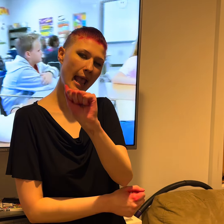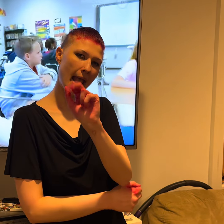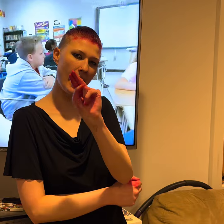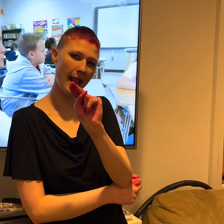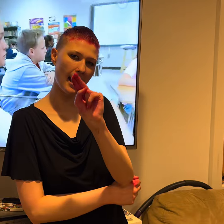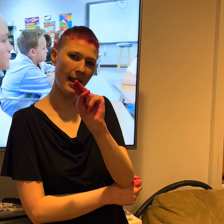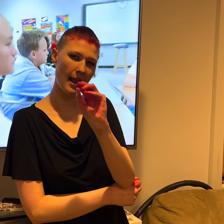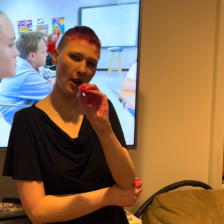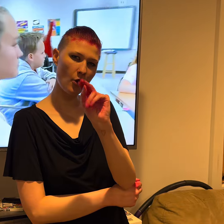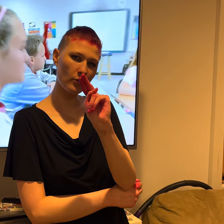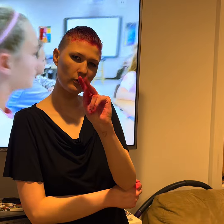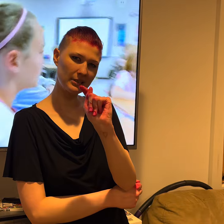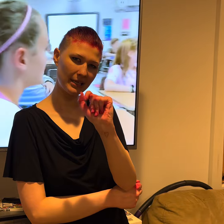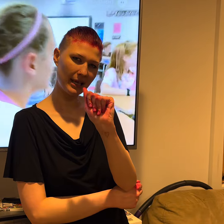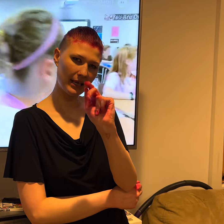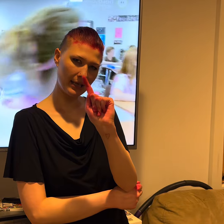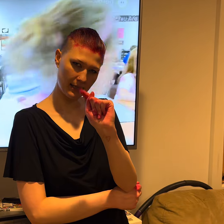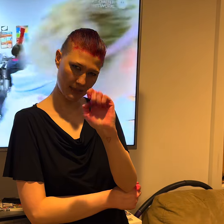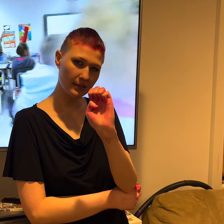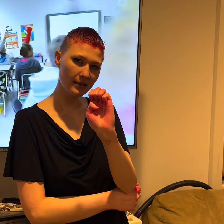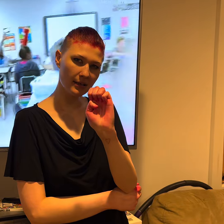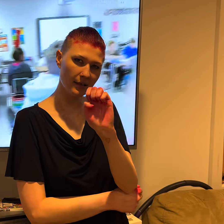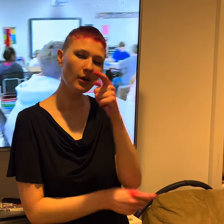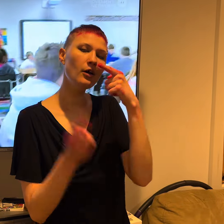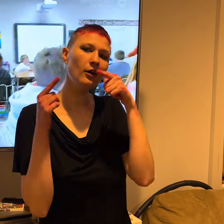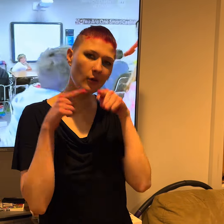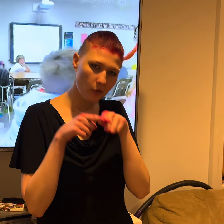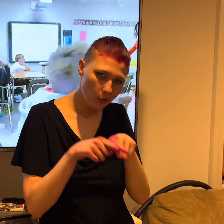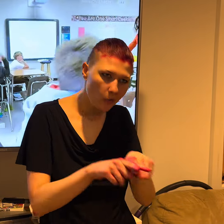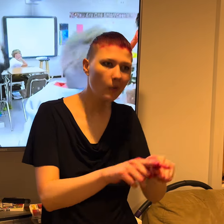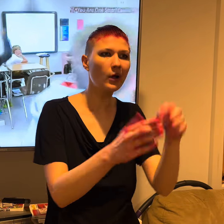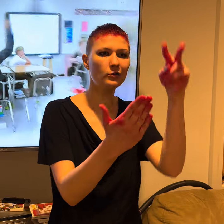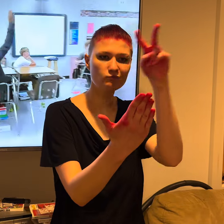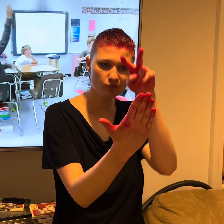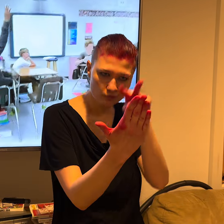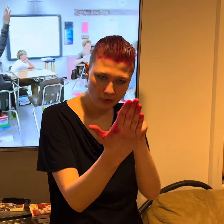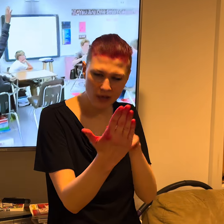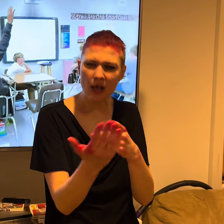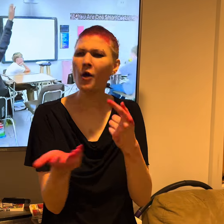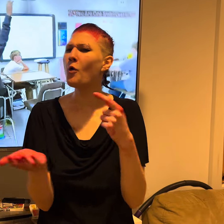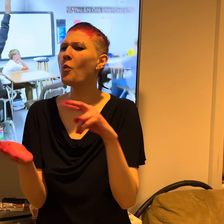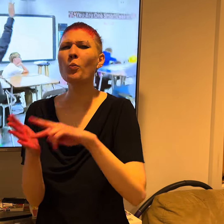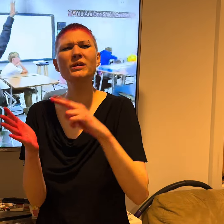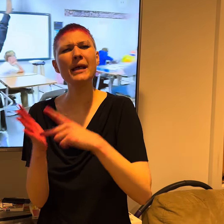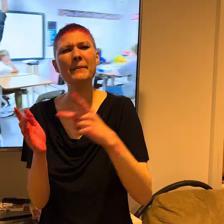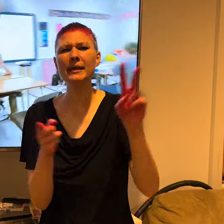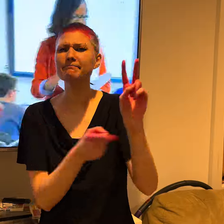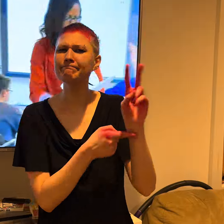What do I mean by annotate as you read?